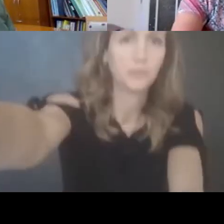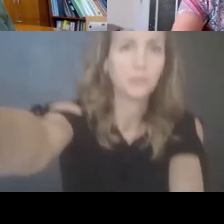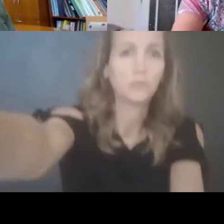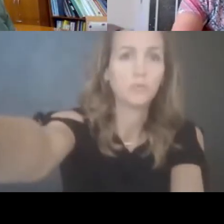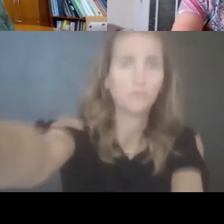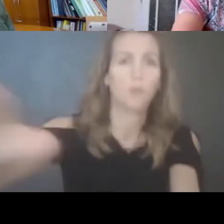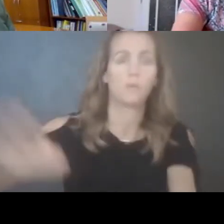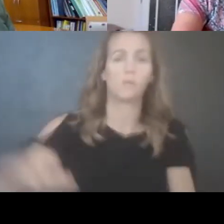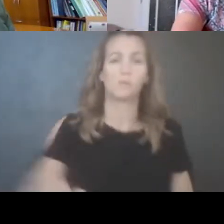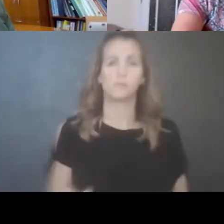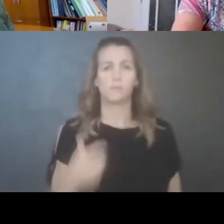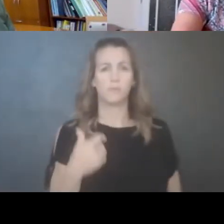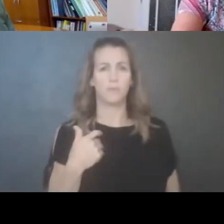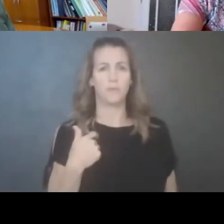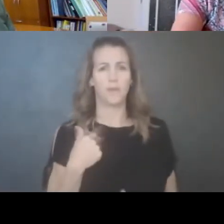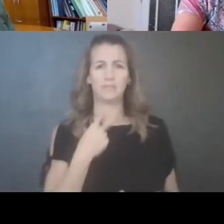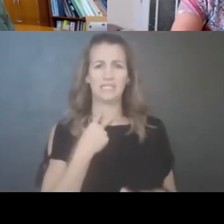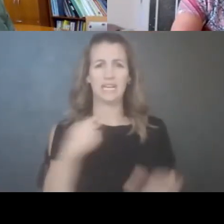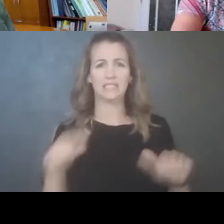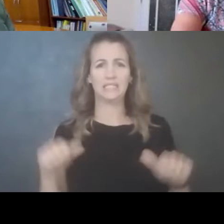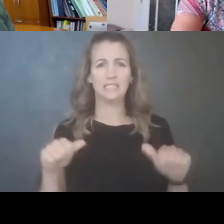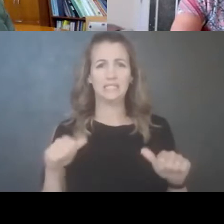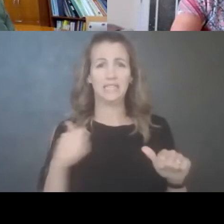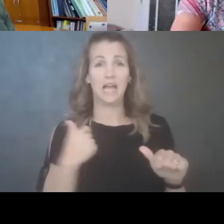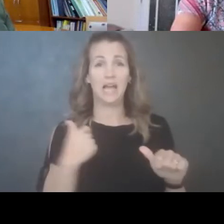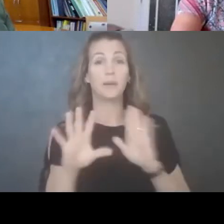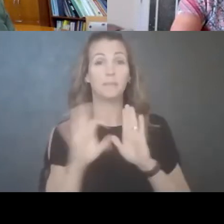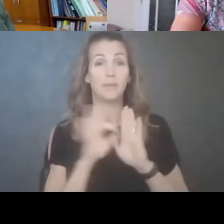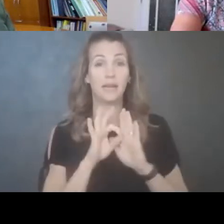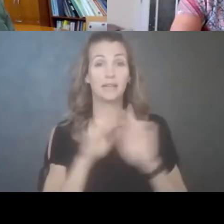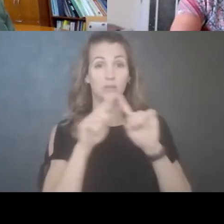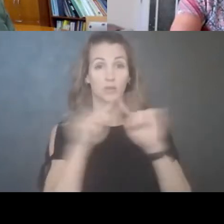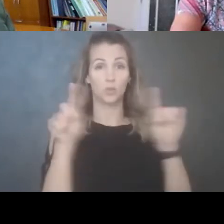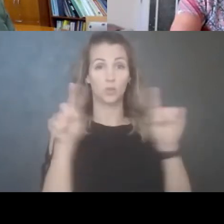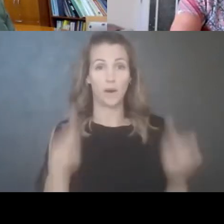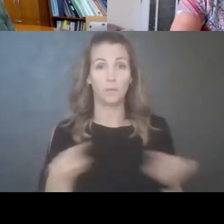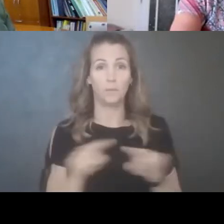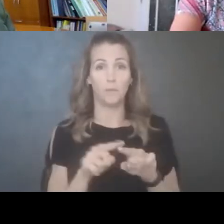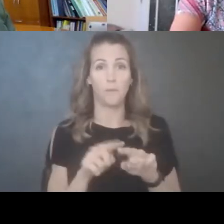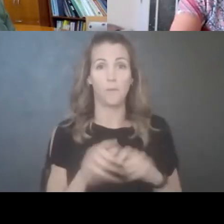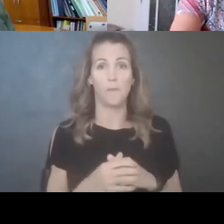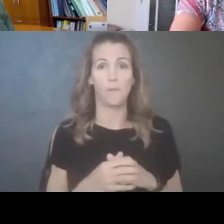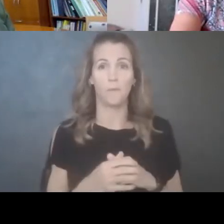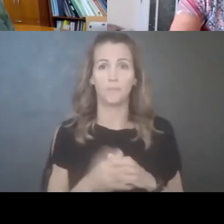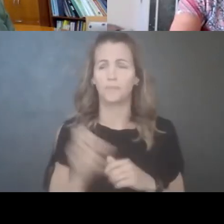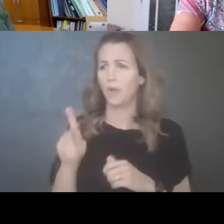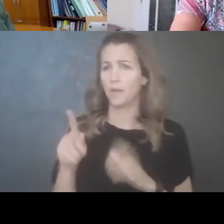In between two. I'm gonna go with the square. Square, okay. What about this